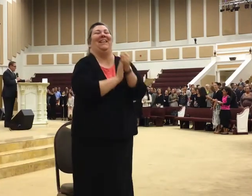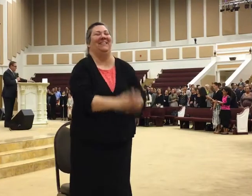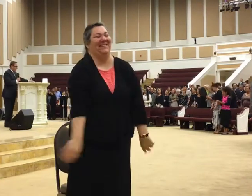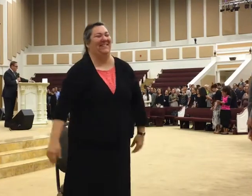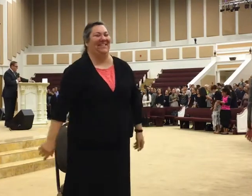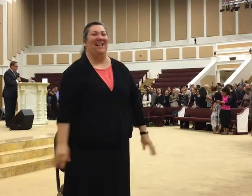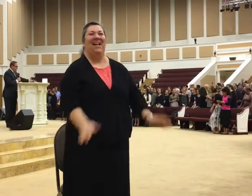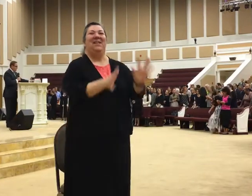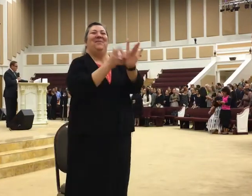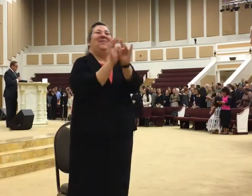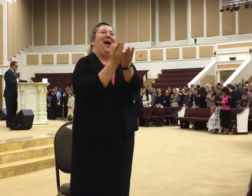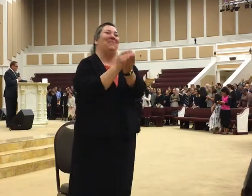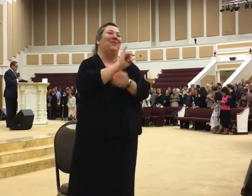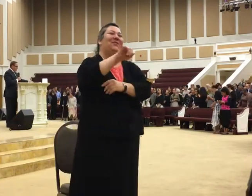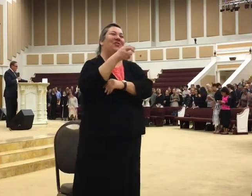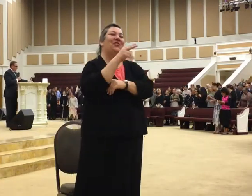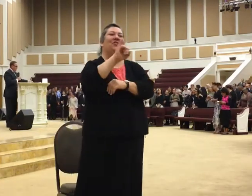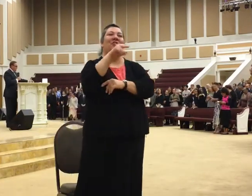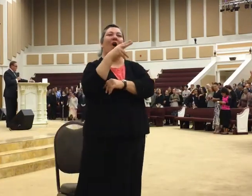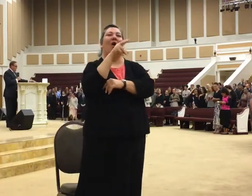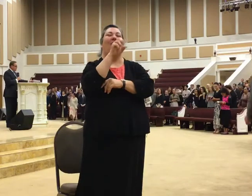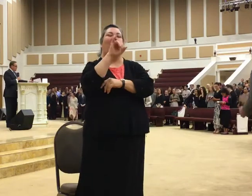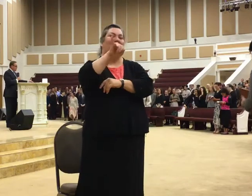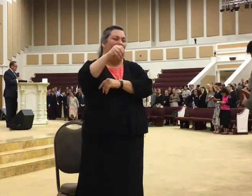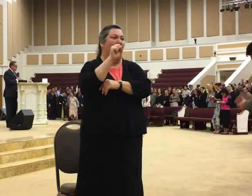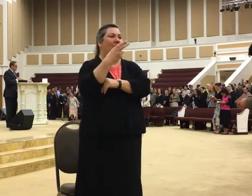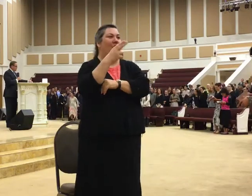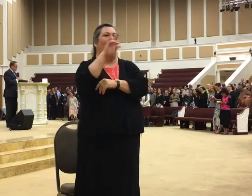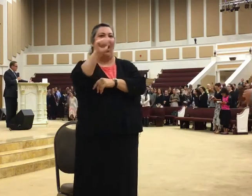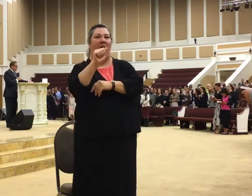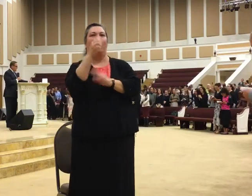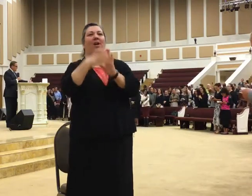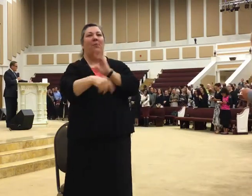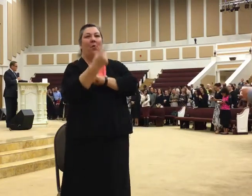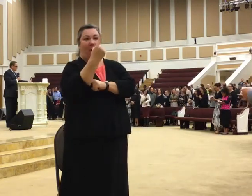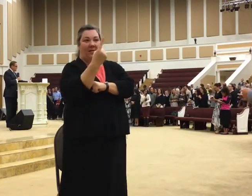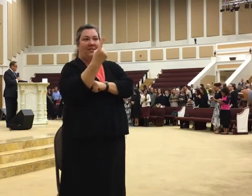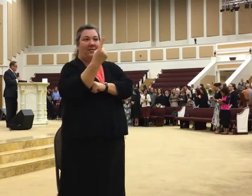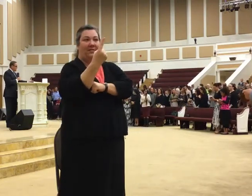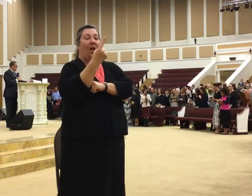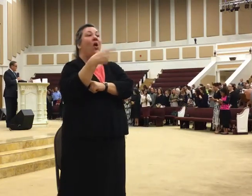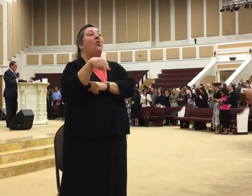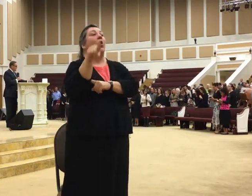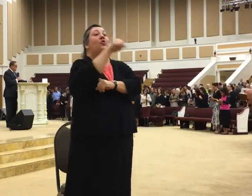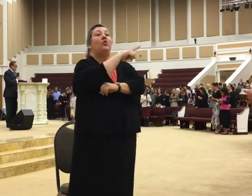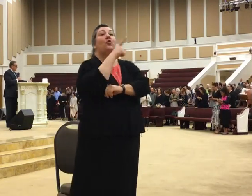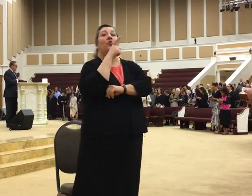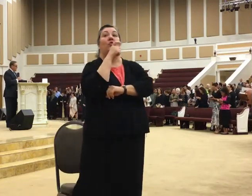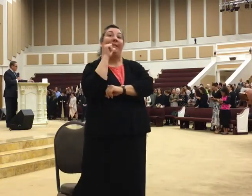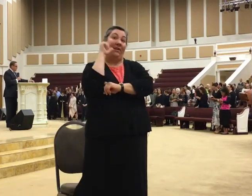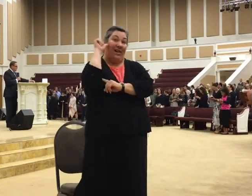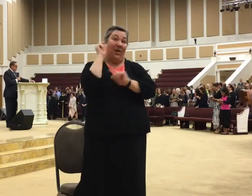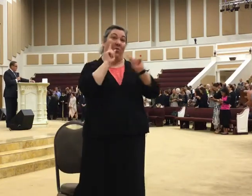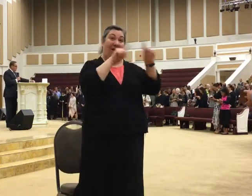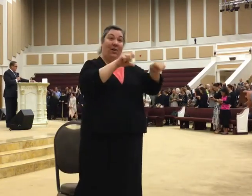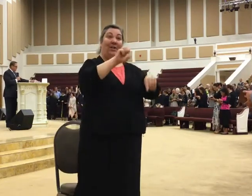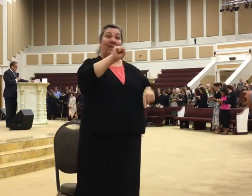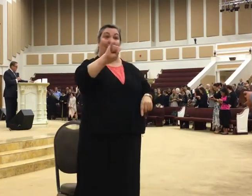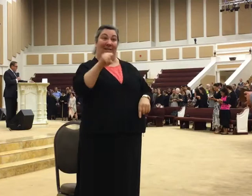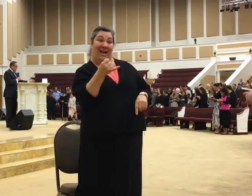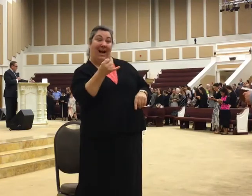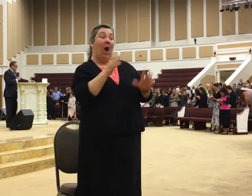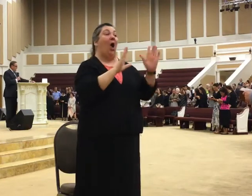Bible, turn to Joshua chapter 1. Amen. I'm going to preach for those of you that were in San Jose yesterday. I hope you're going to preach